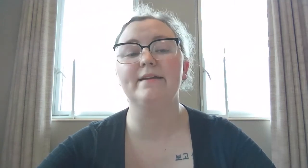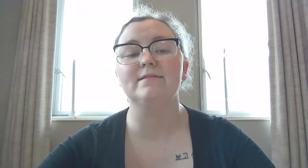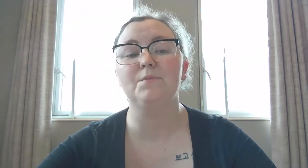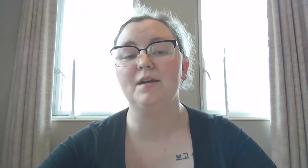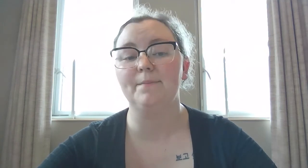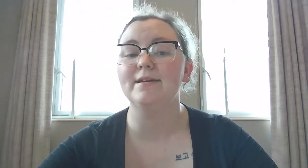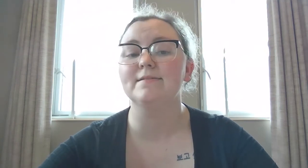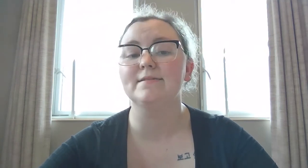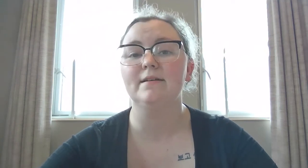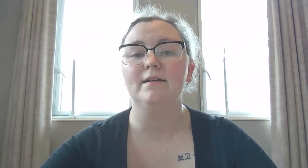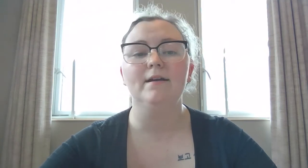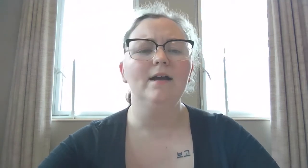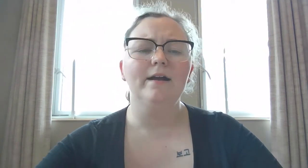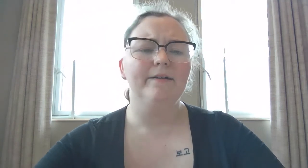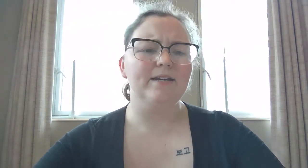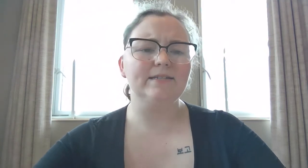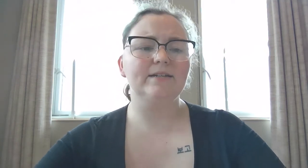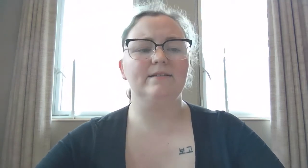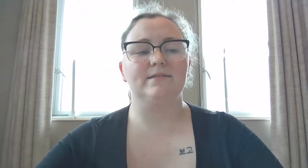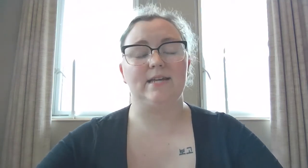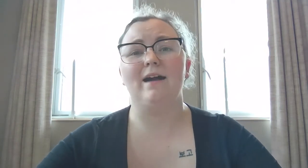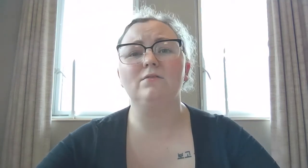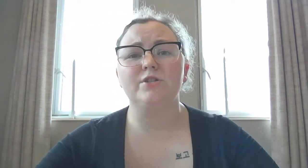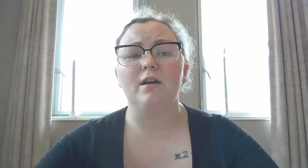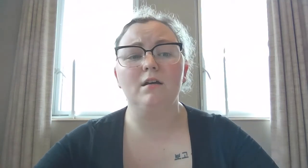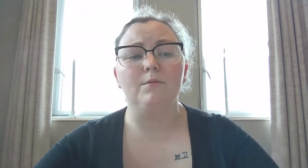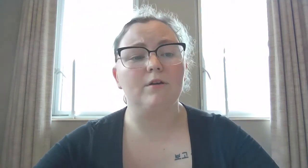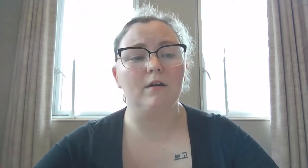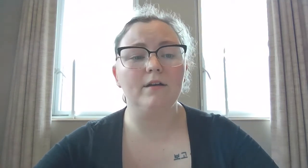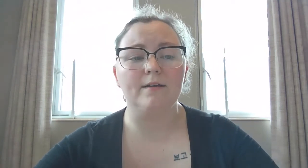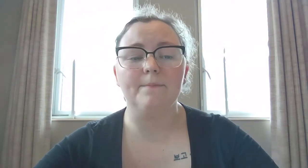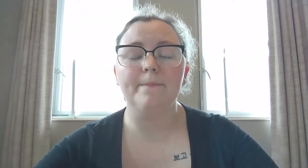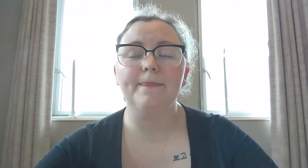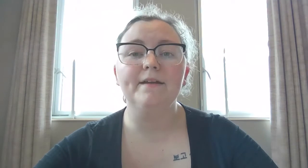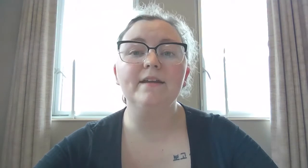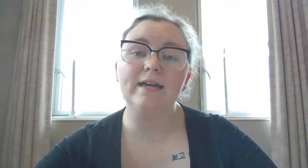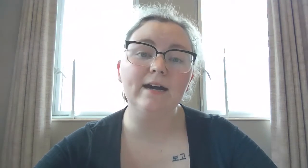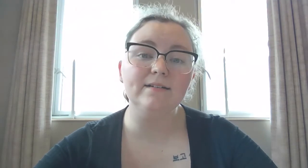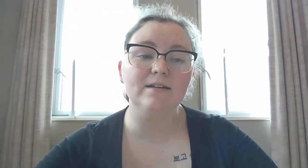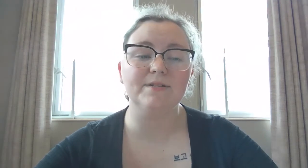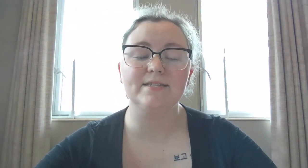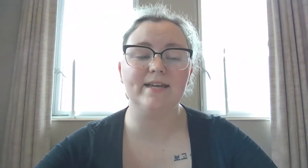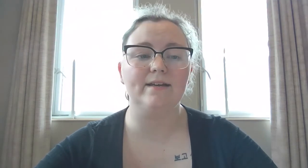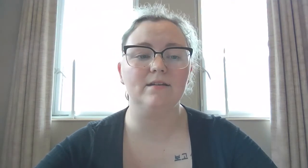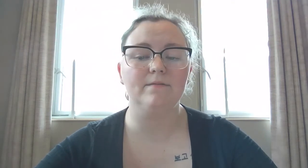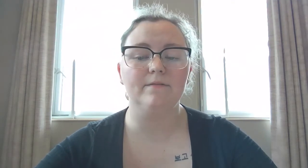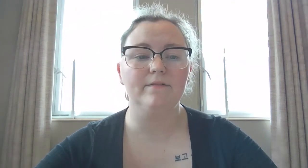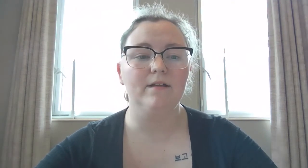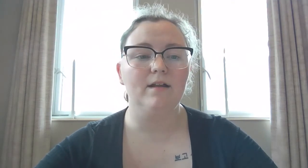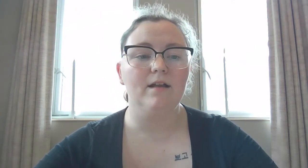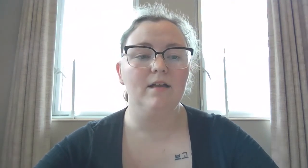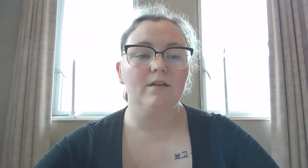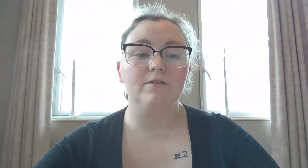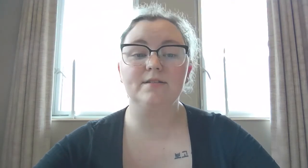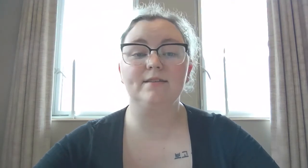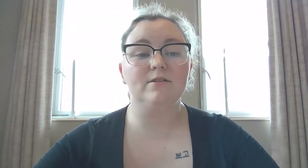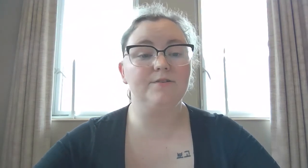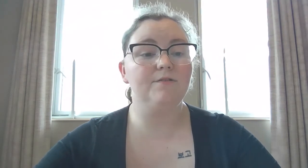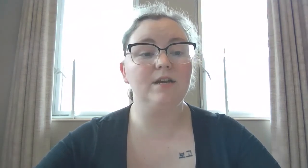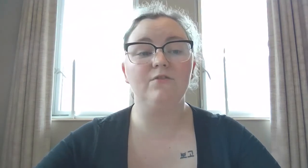God had a plan to make peace. Esau didn't tackle Jacob or hurt him. He hugged him instead. Looks like there is no need